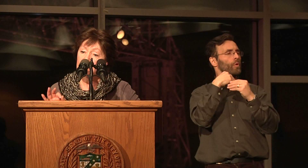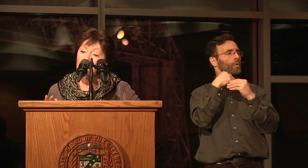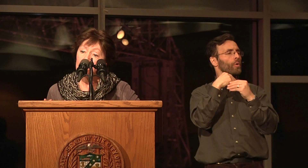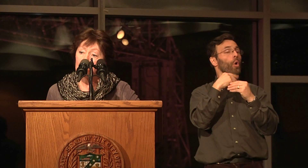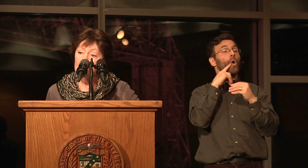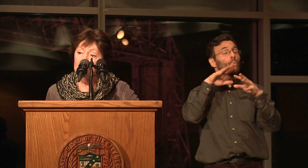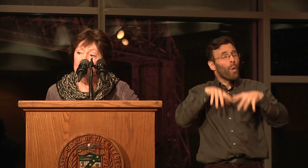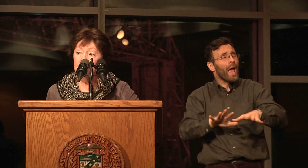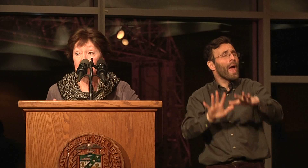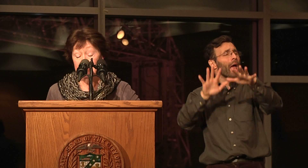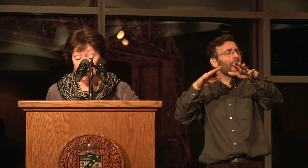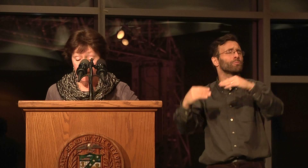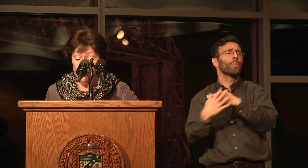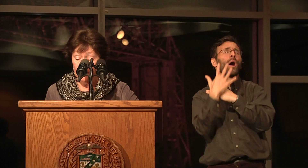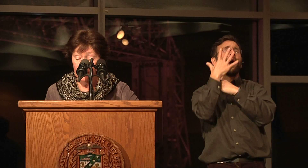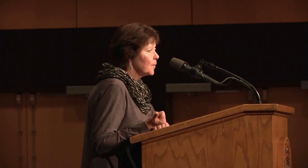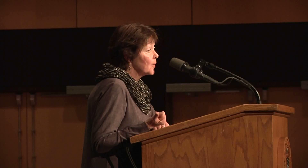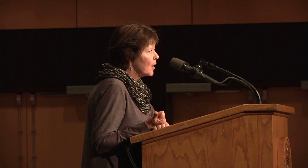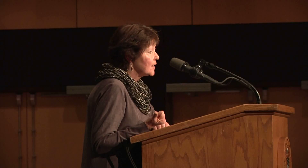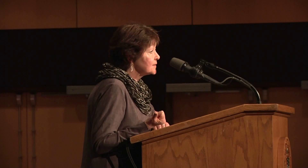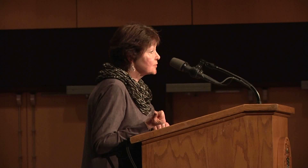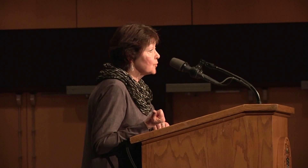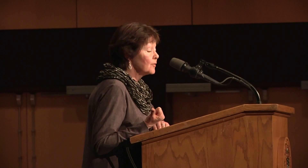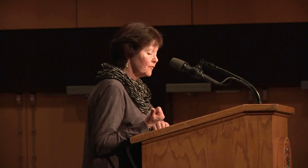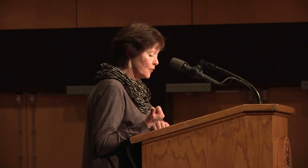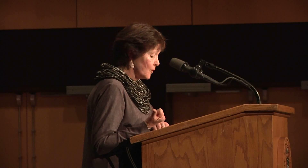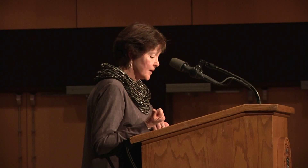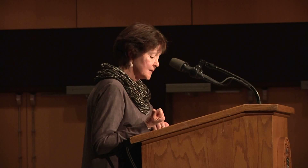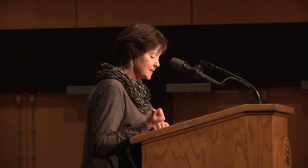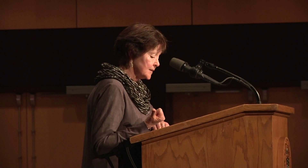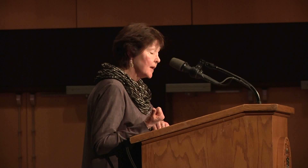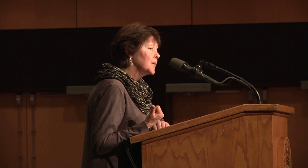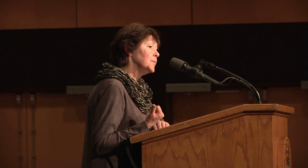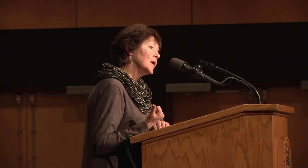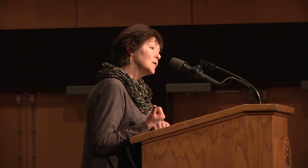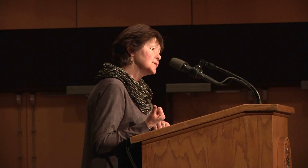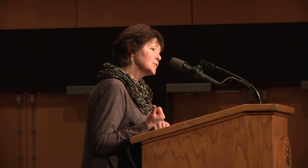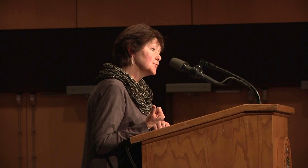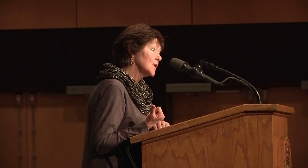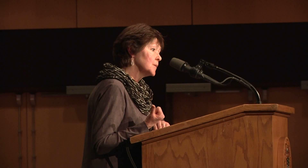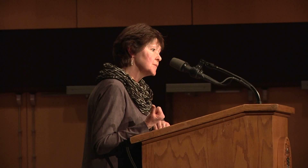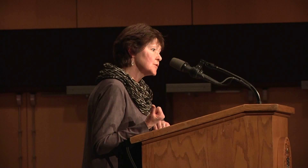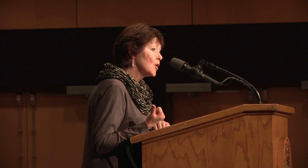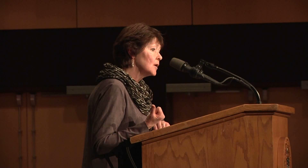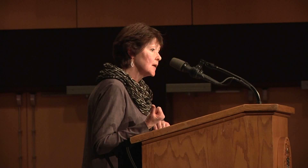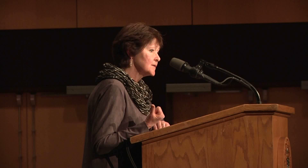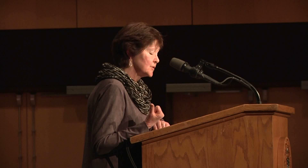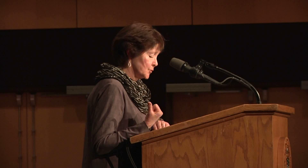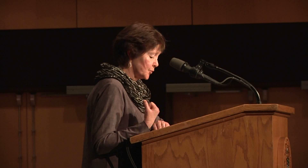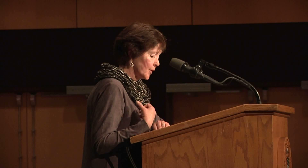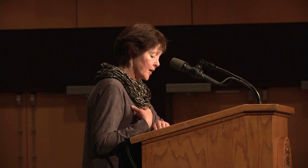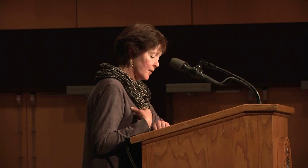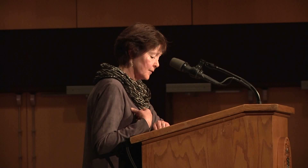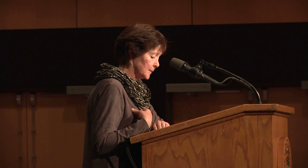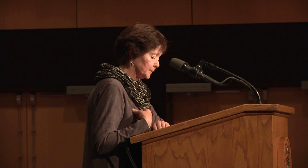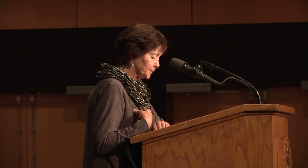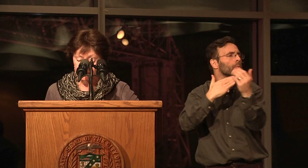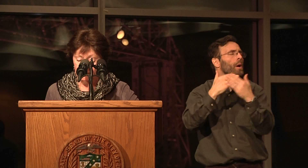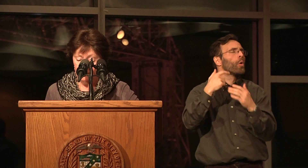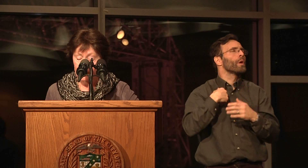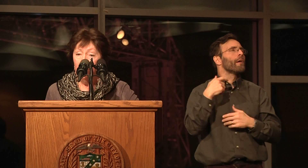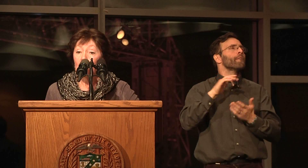In a chapel or a temple, mosque or forest, bells or drums call us to